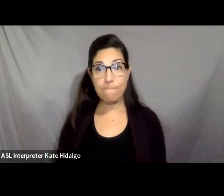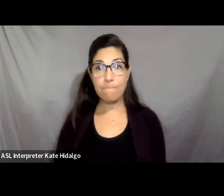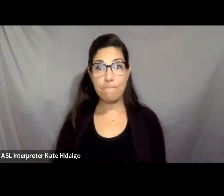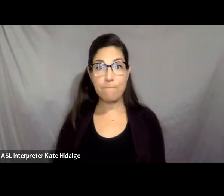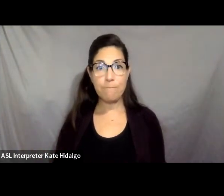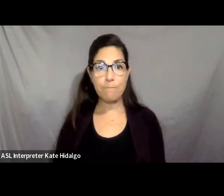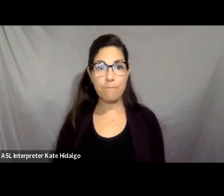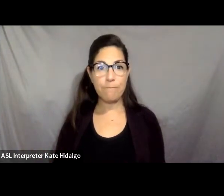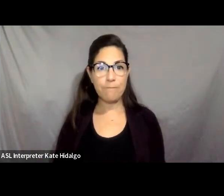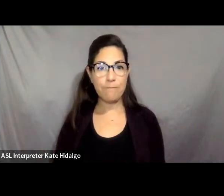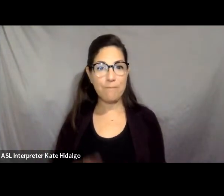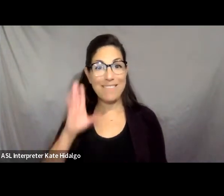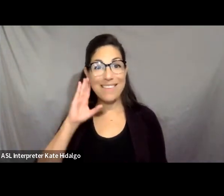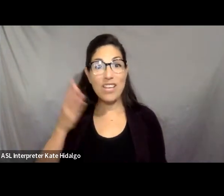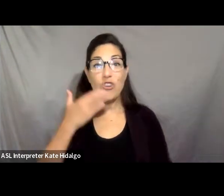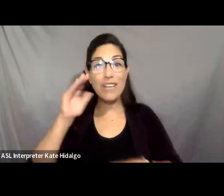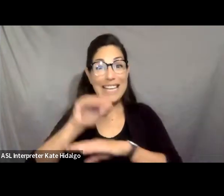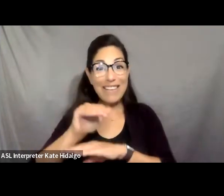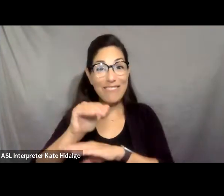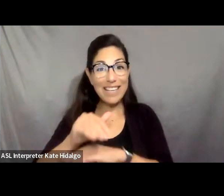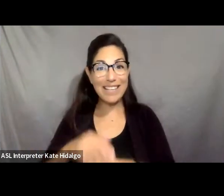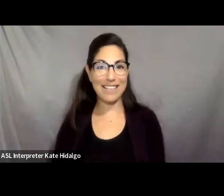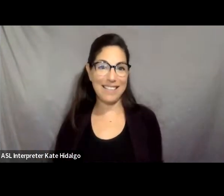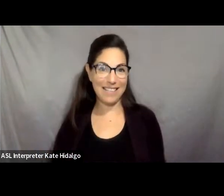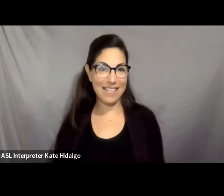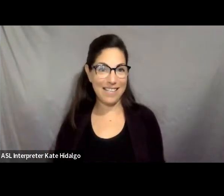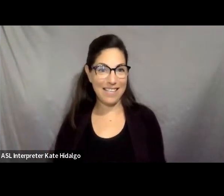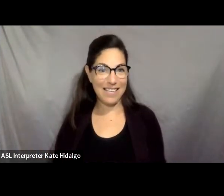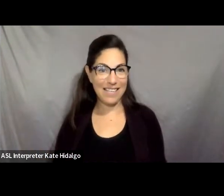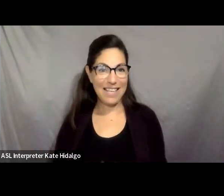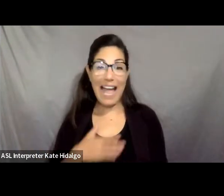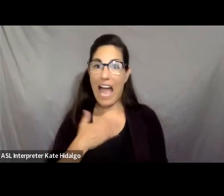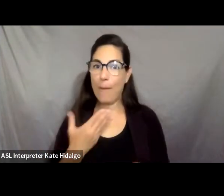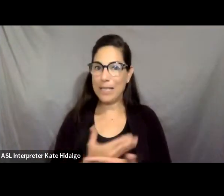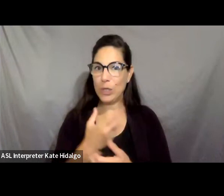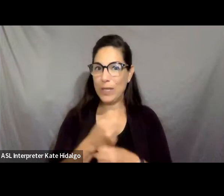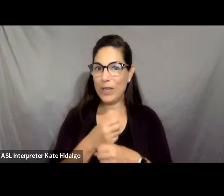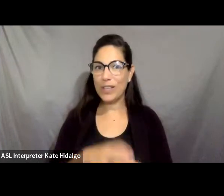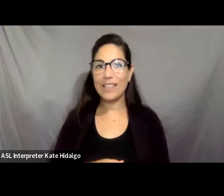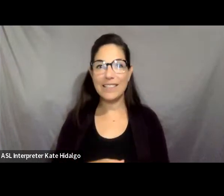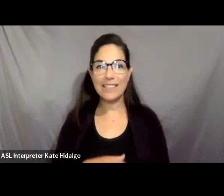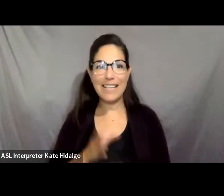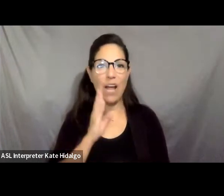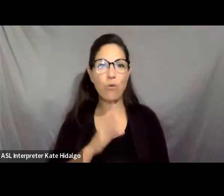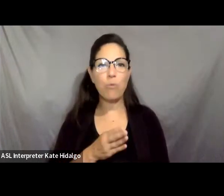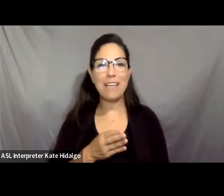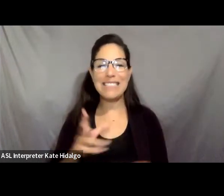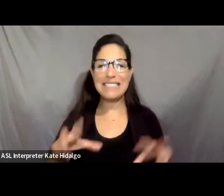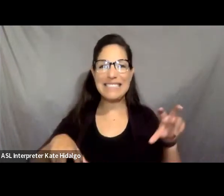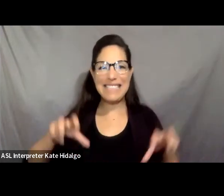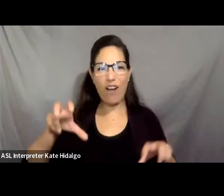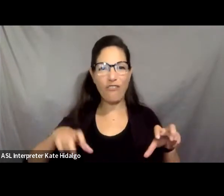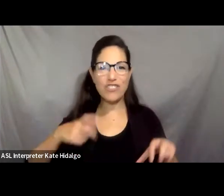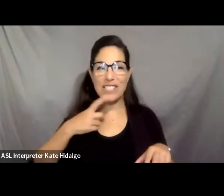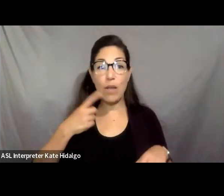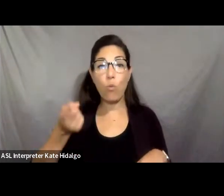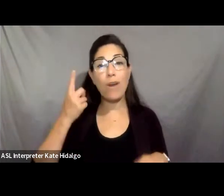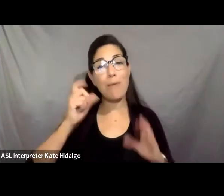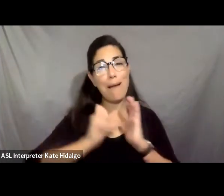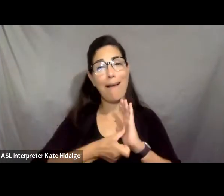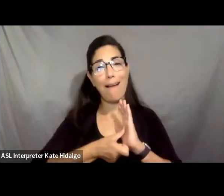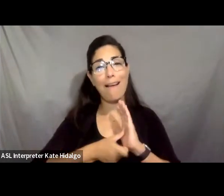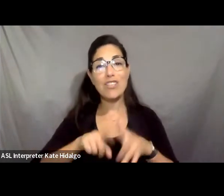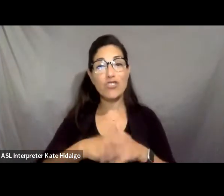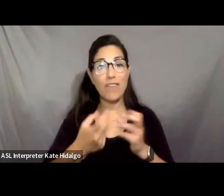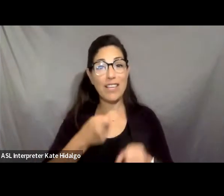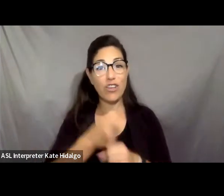All right. Good evening, and well, Happy New Year. I'm going to be a little bit selfish and say one of my highlights was starting the